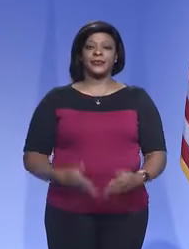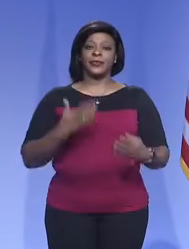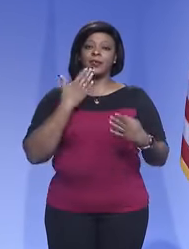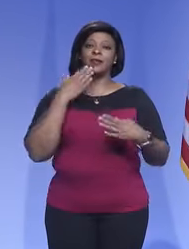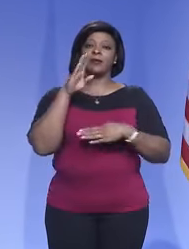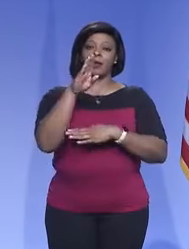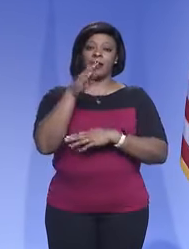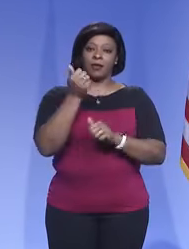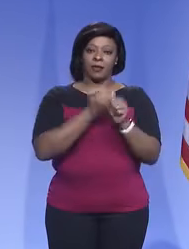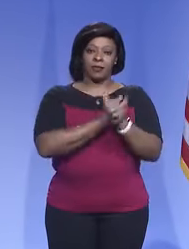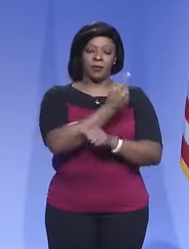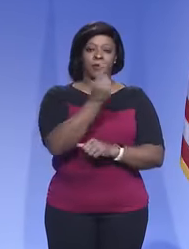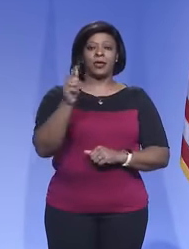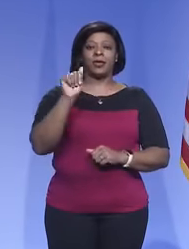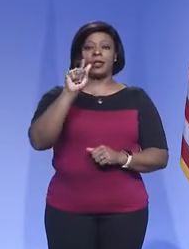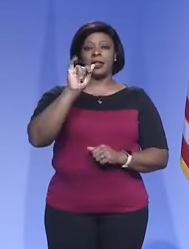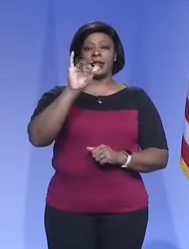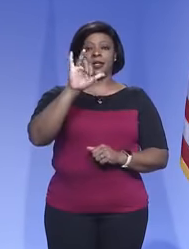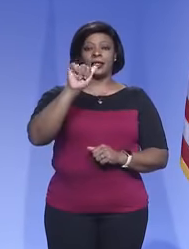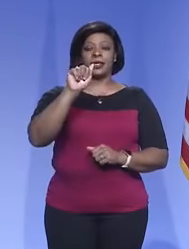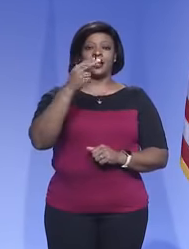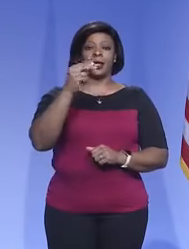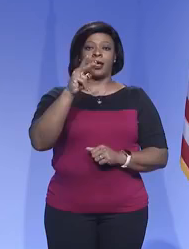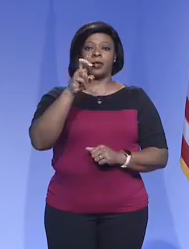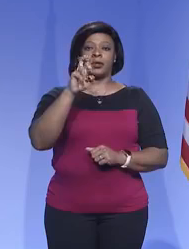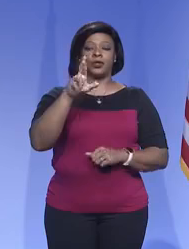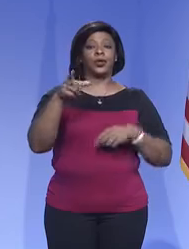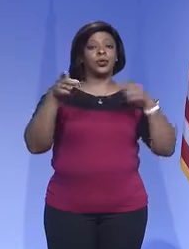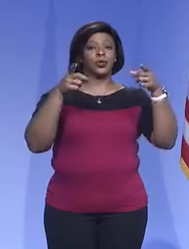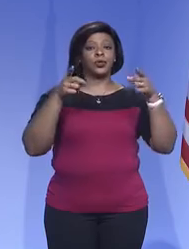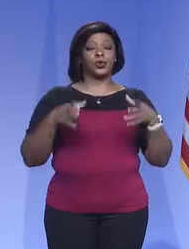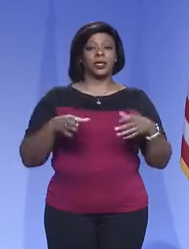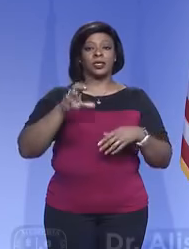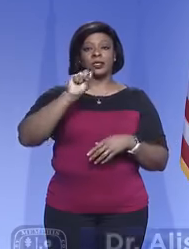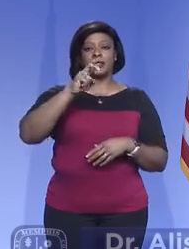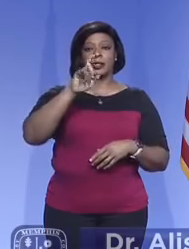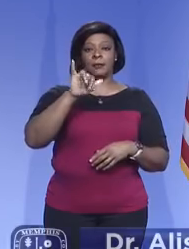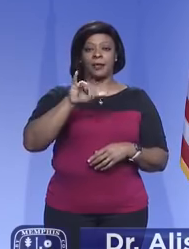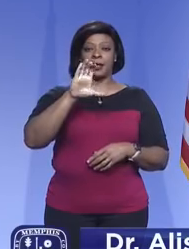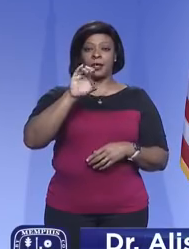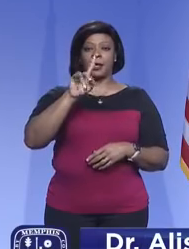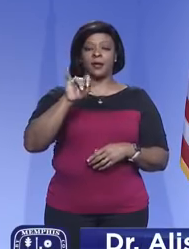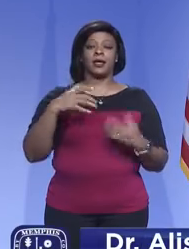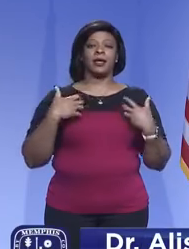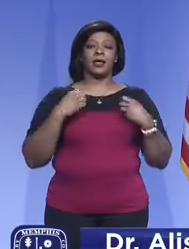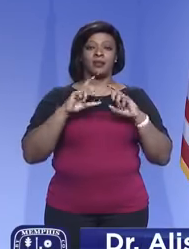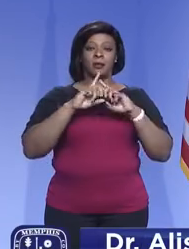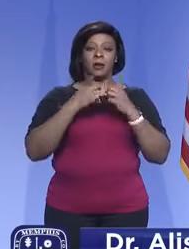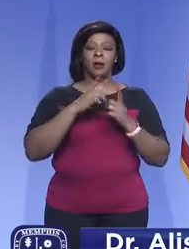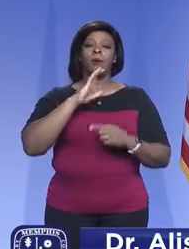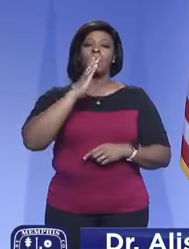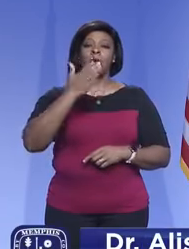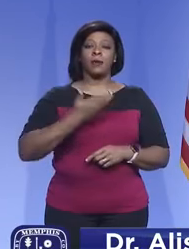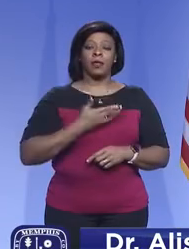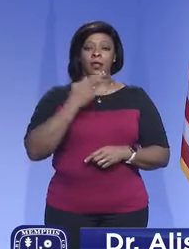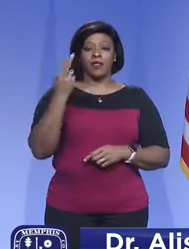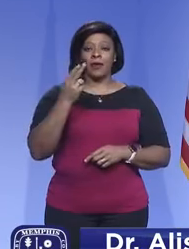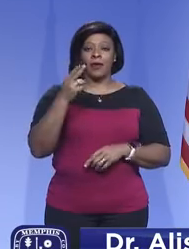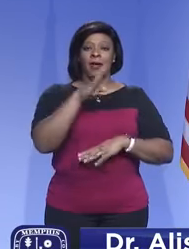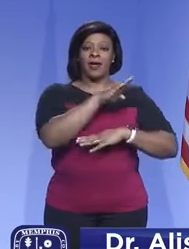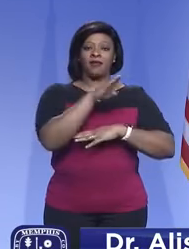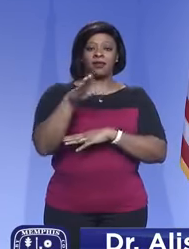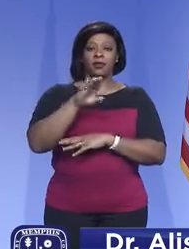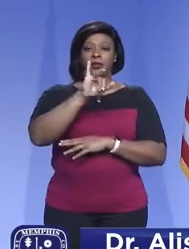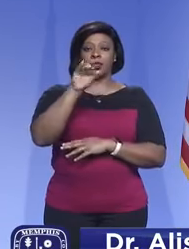Good afternoon, everyone. Alisa, Haushalter, Director of the Shelby County Health Department. I want to welcome you to the Thursday afternoon